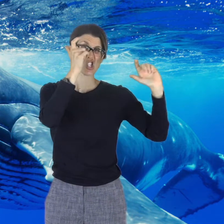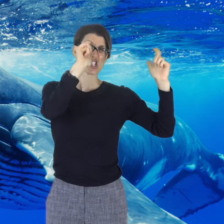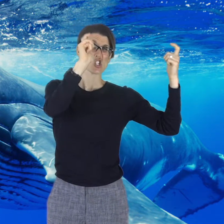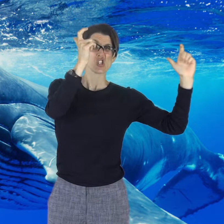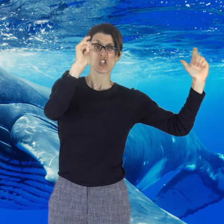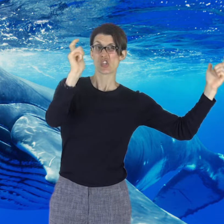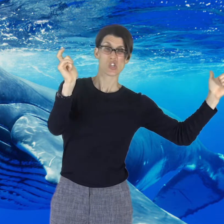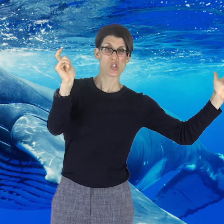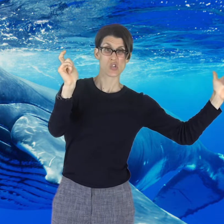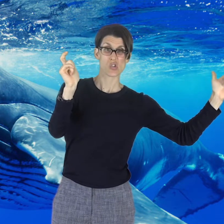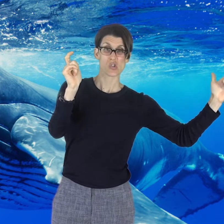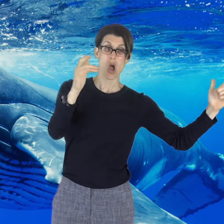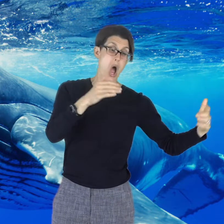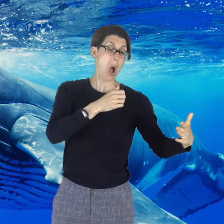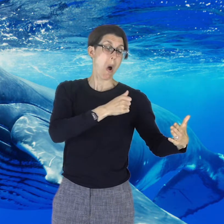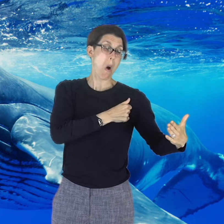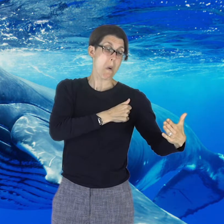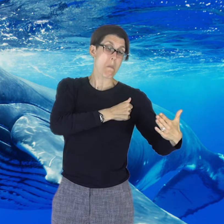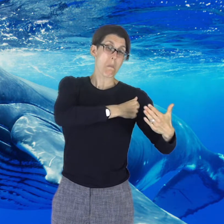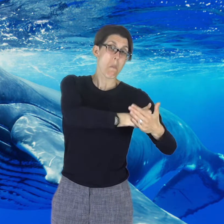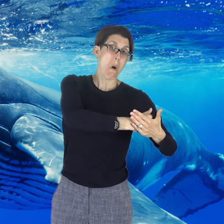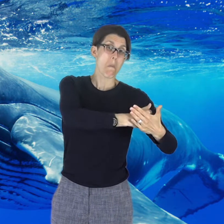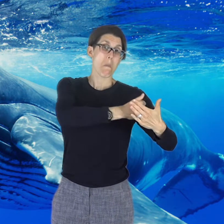bigger, so their hearts beat much slower.